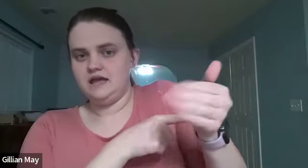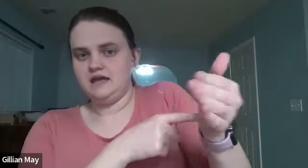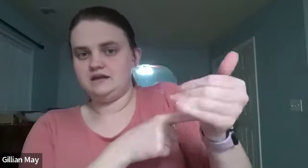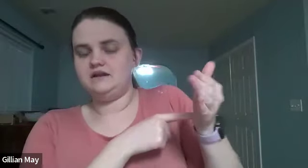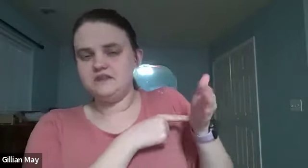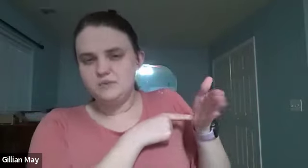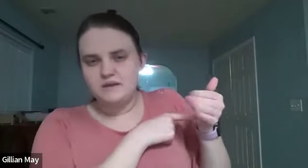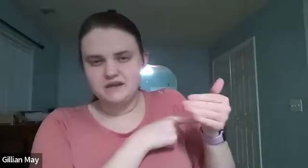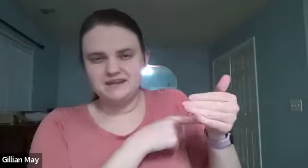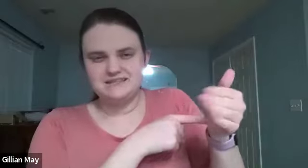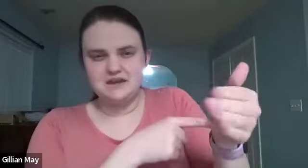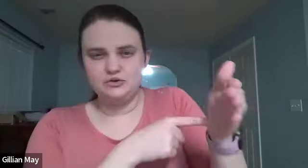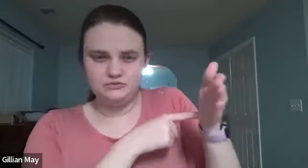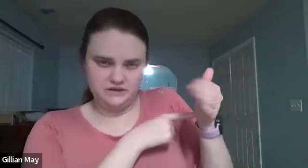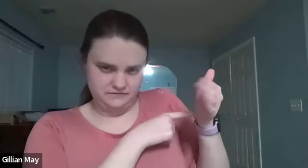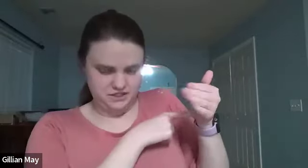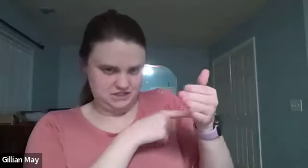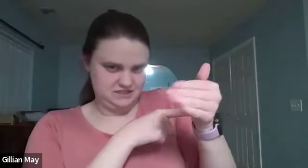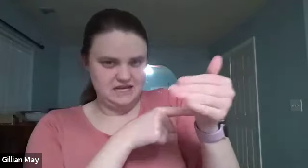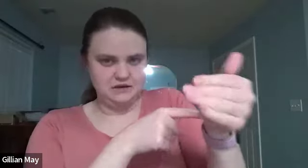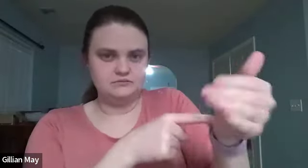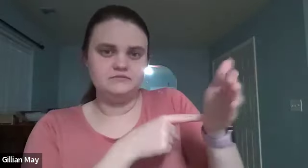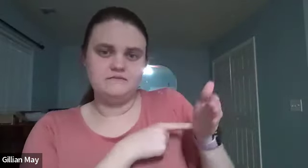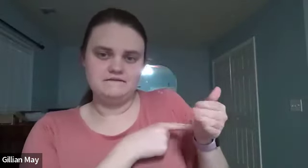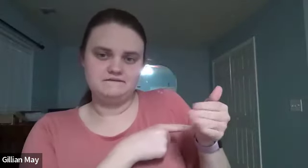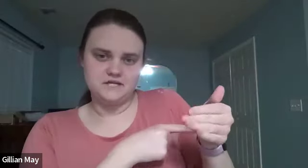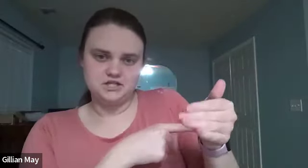hand, kind of think about like making a tail, like a fish's tail. Fish.